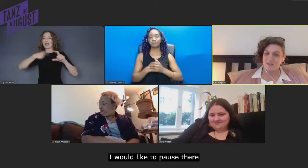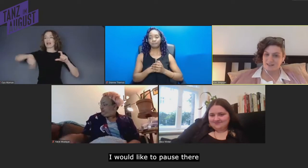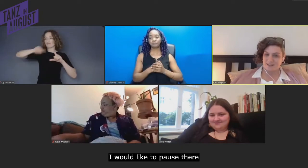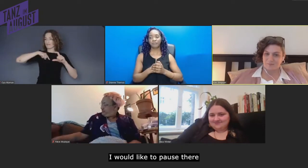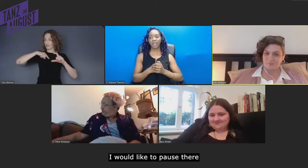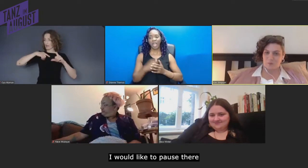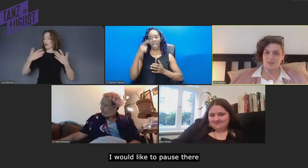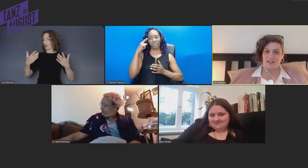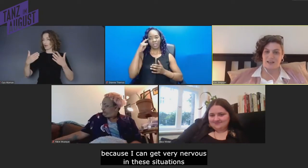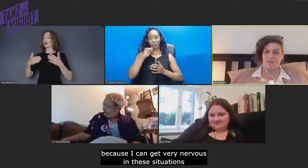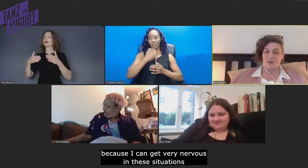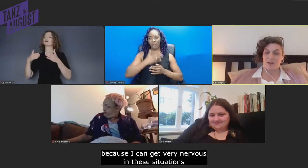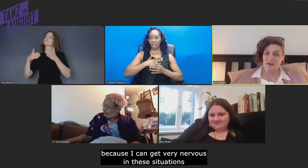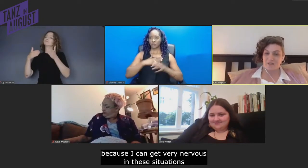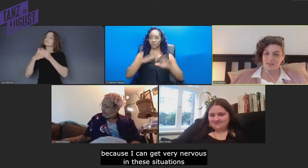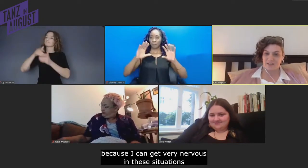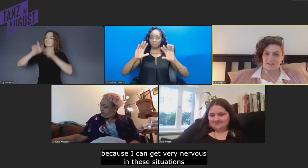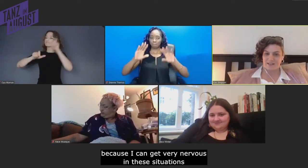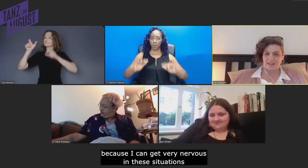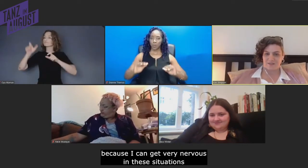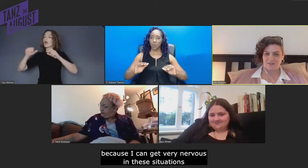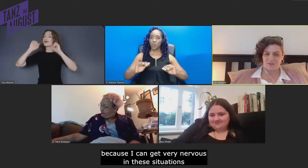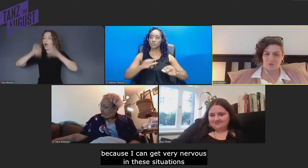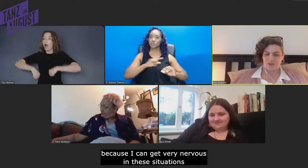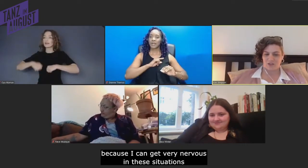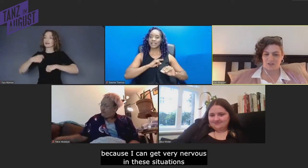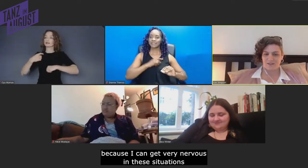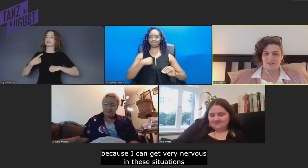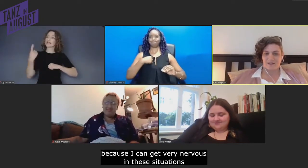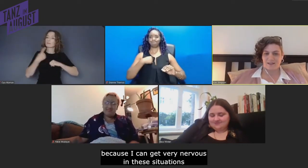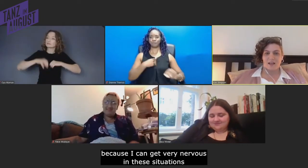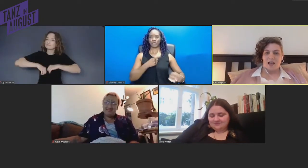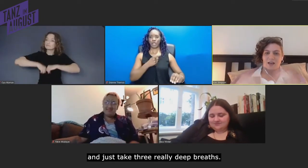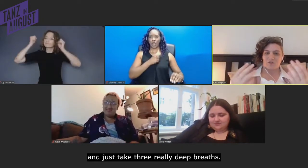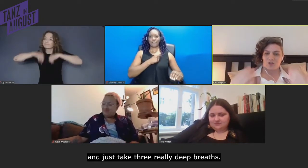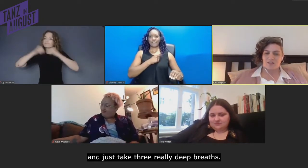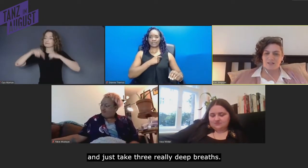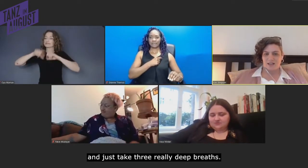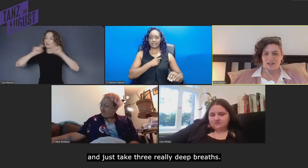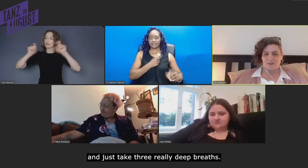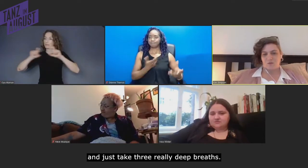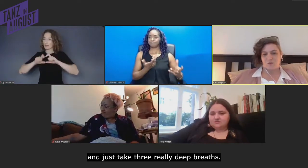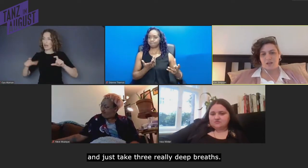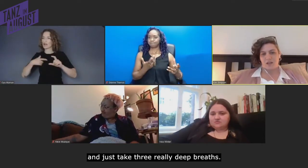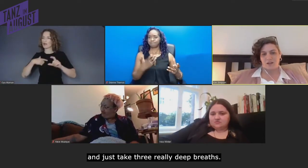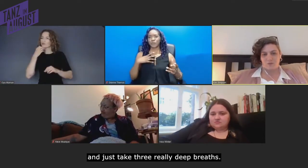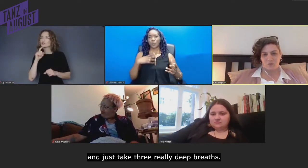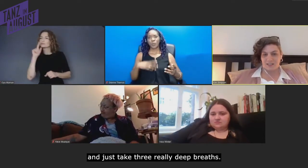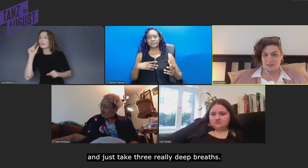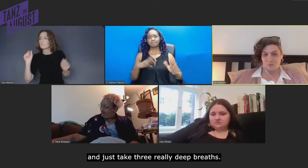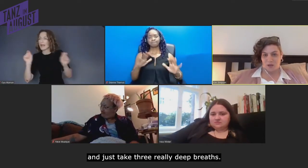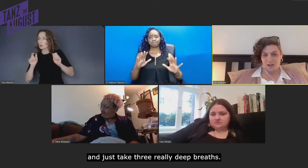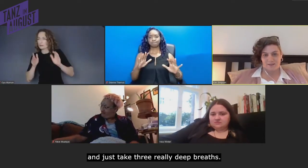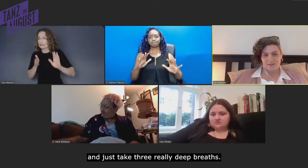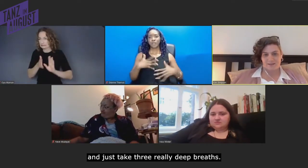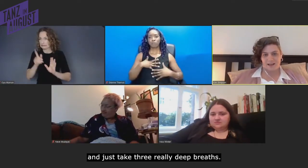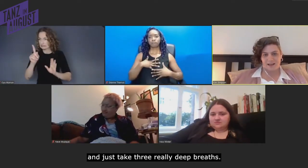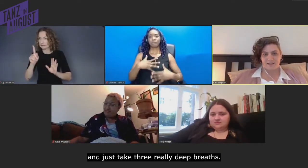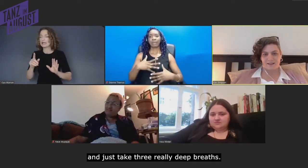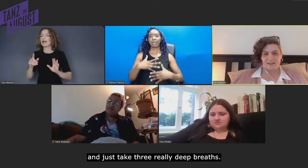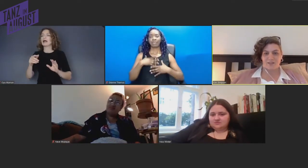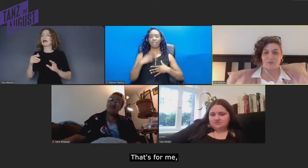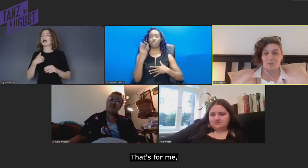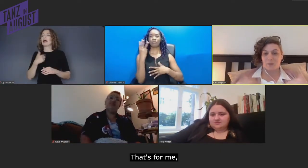pause there because I get very nervous in these kinds of situations, and just take 3 really deep breaths.